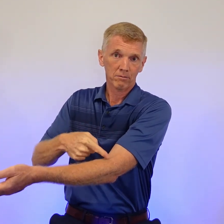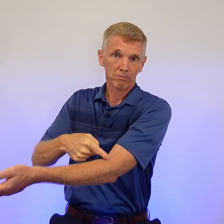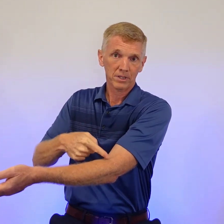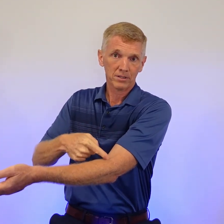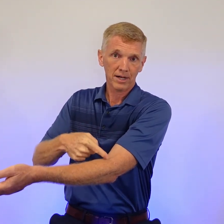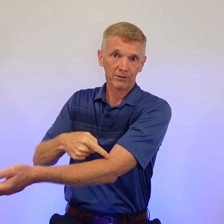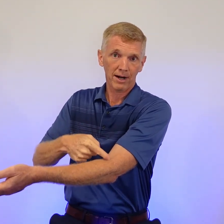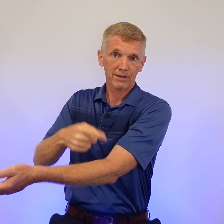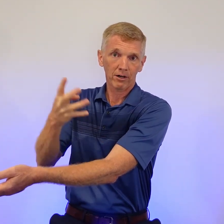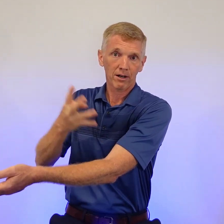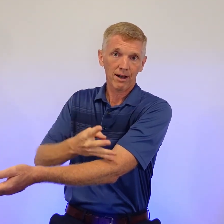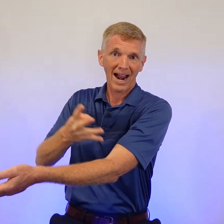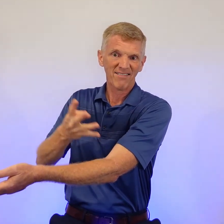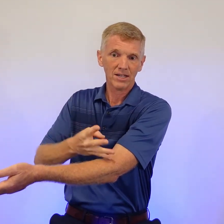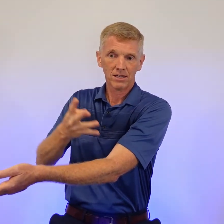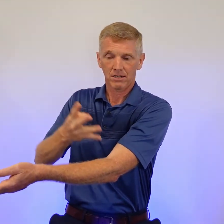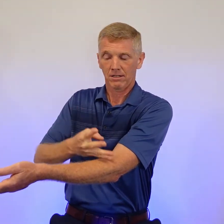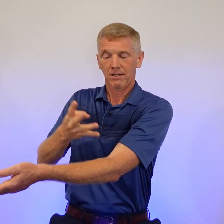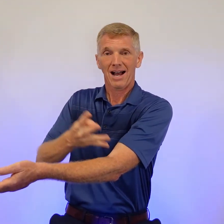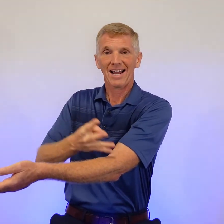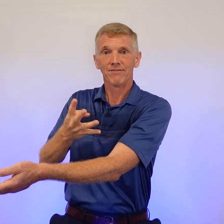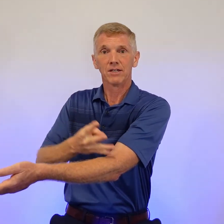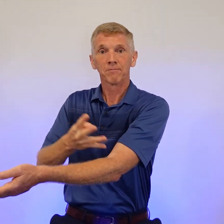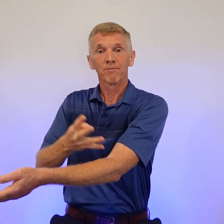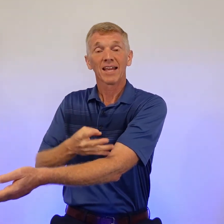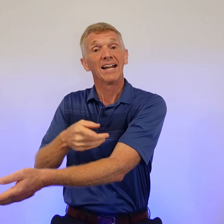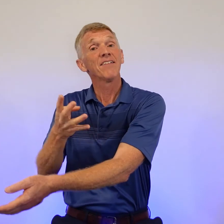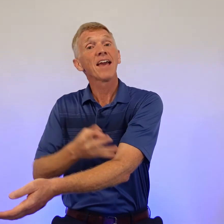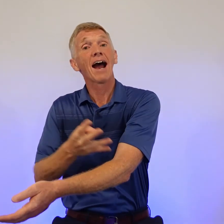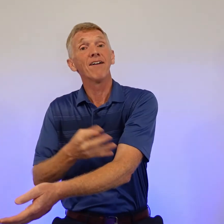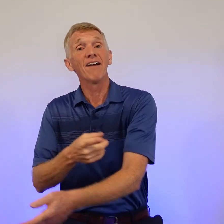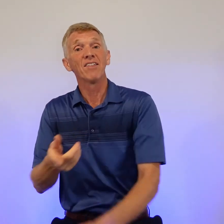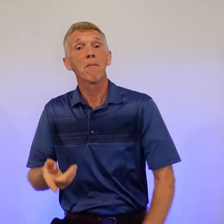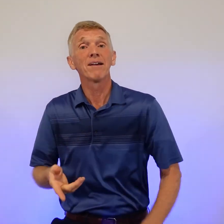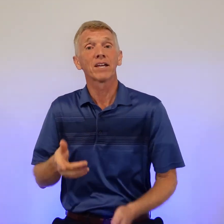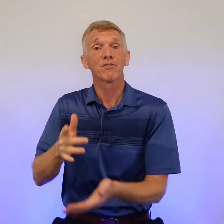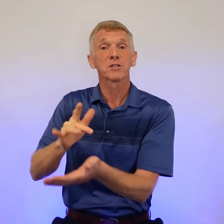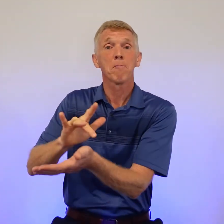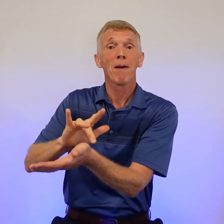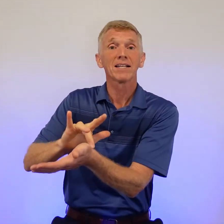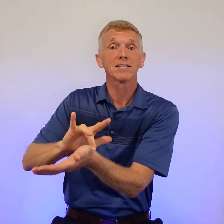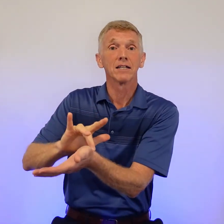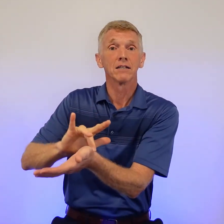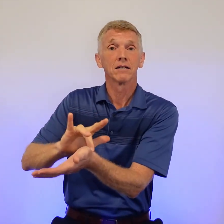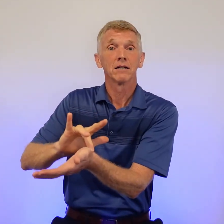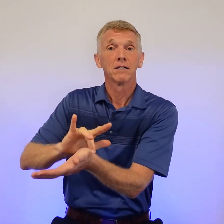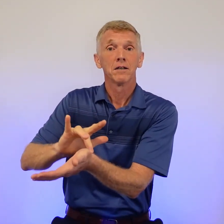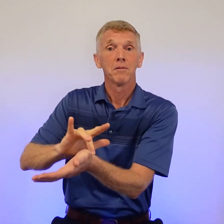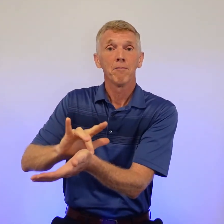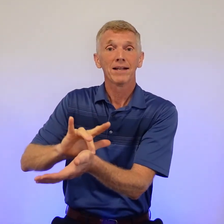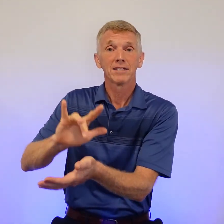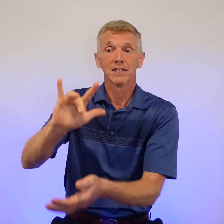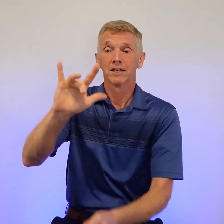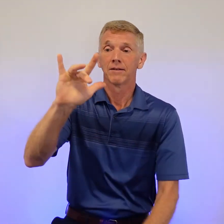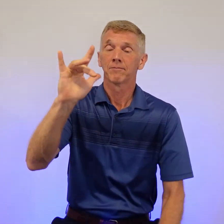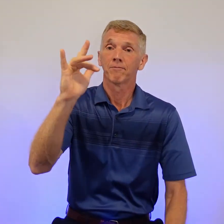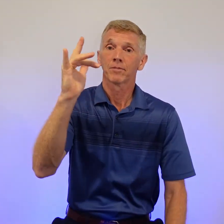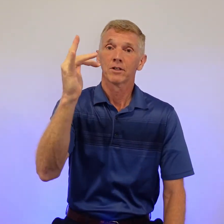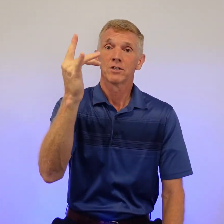been stuck in right there. IV. IV. And in the IV, they may give her some medicine. Medicine. See the